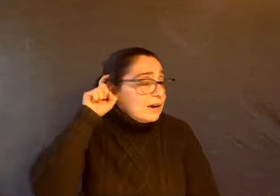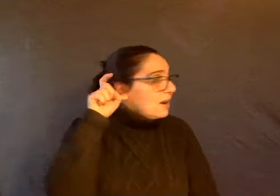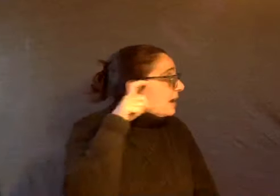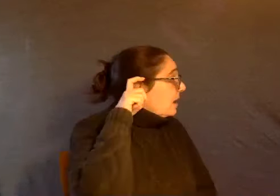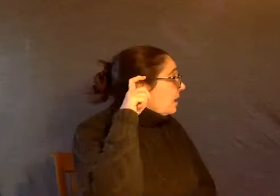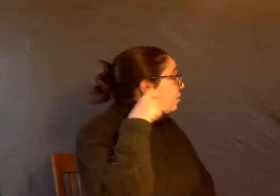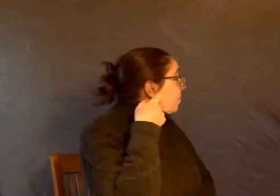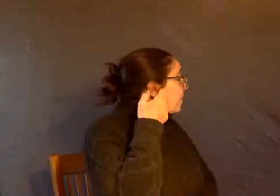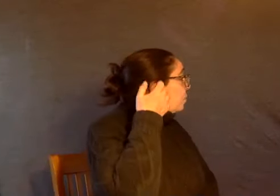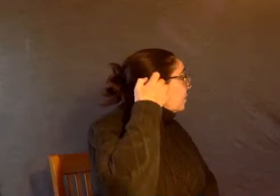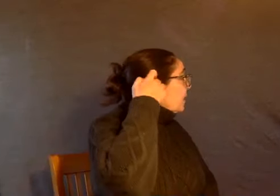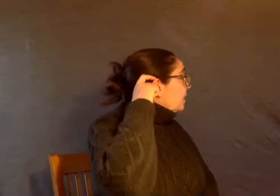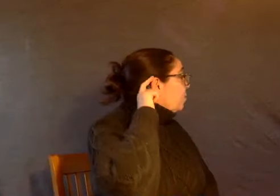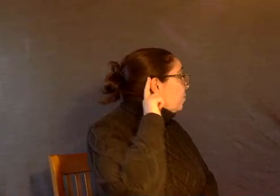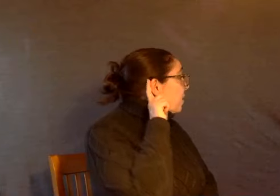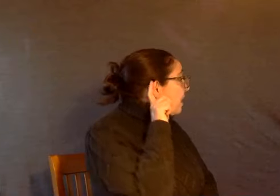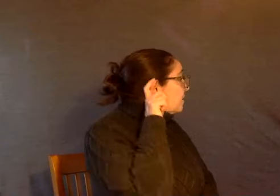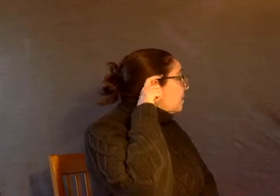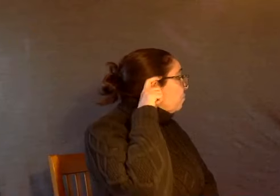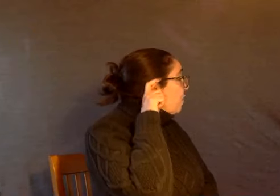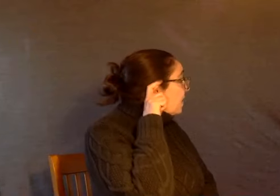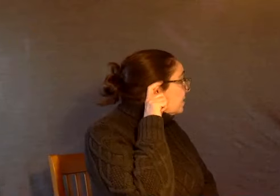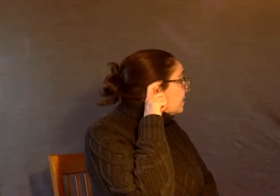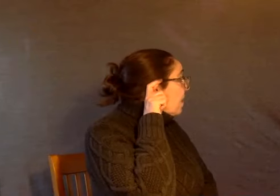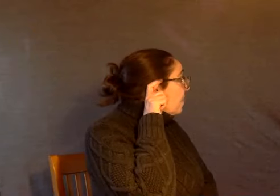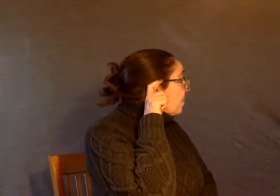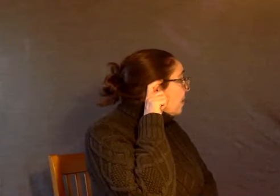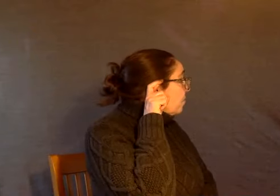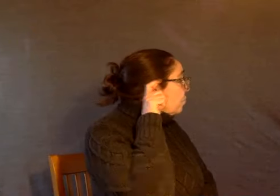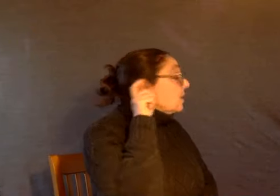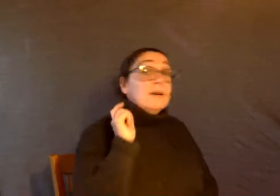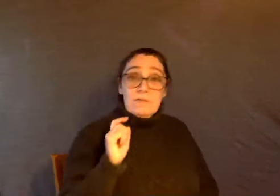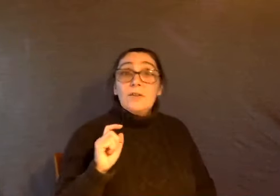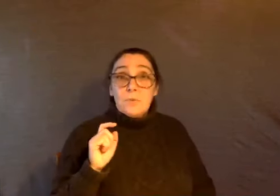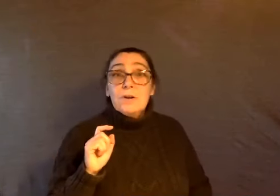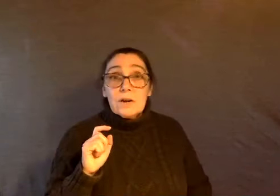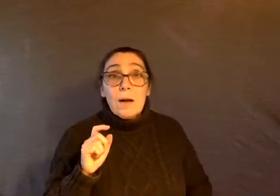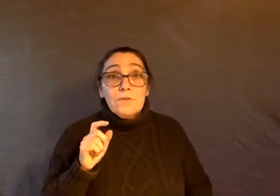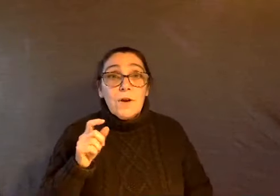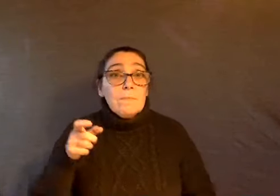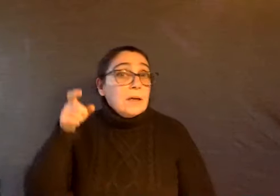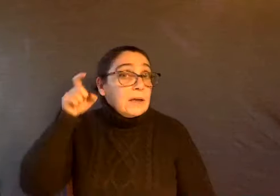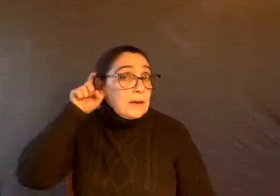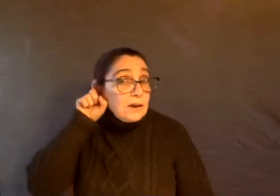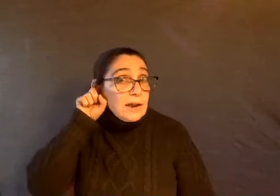Hearing aid? You know what they look like? You know the kinds that rest on the back of your ear? That's where it comes from. Hearing